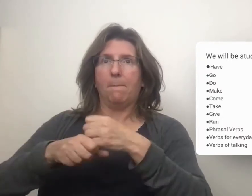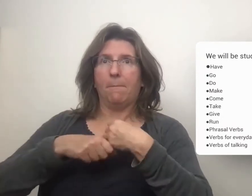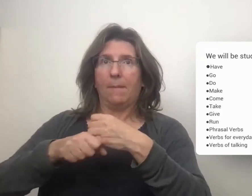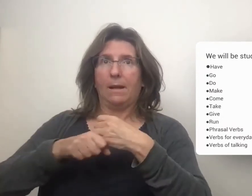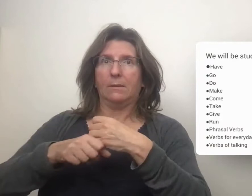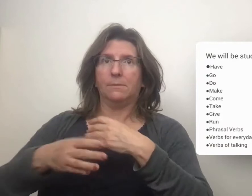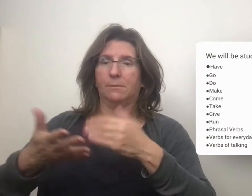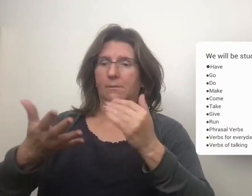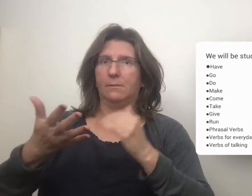make,